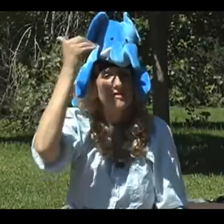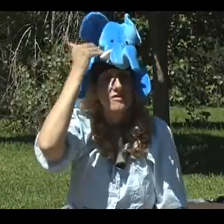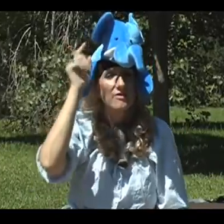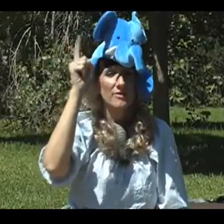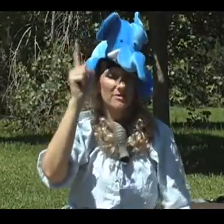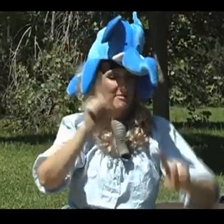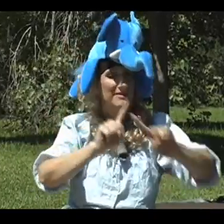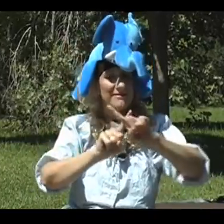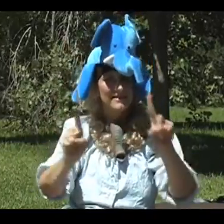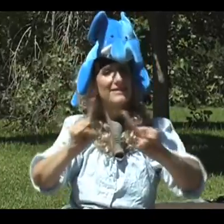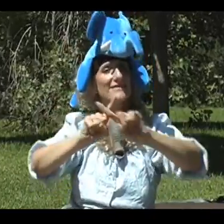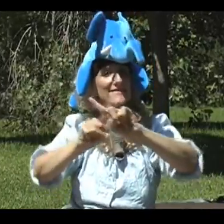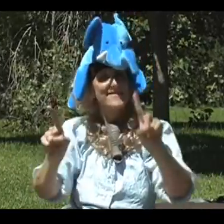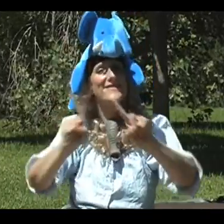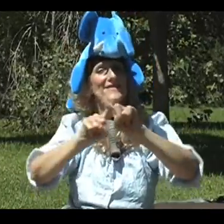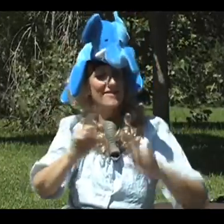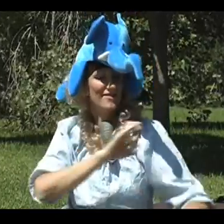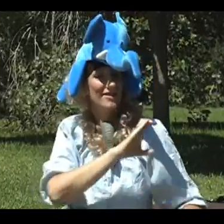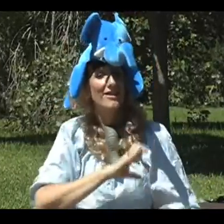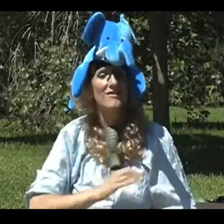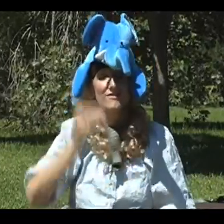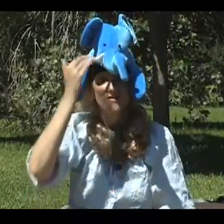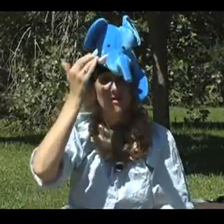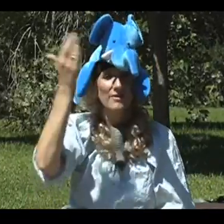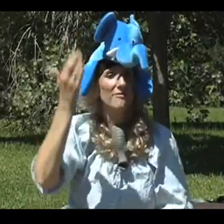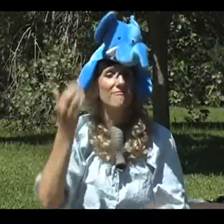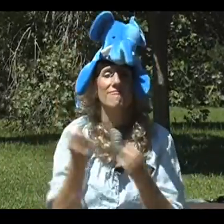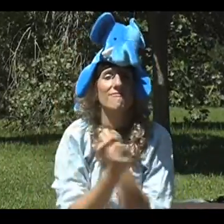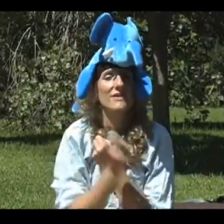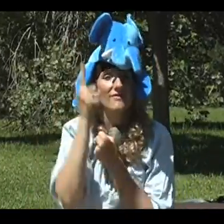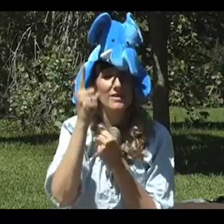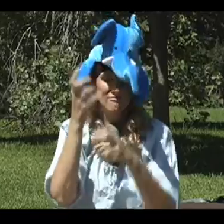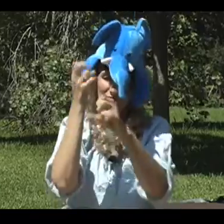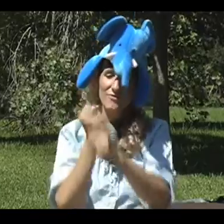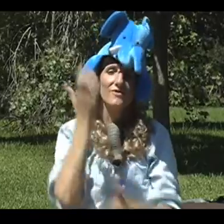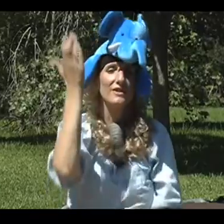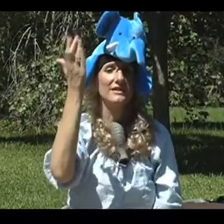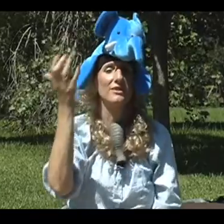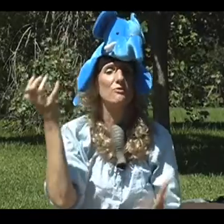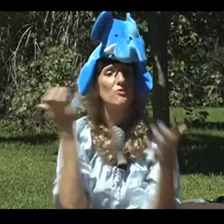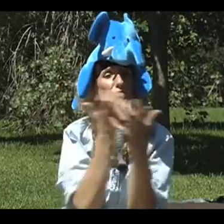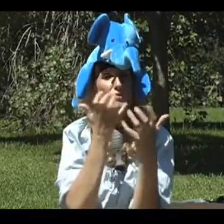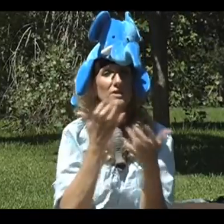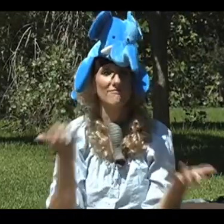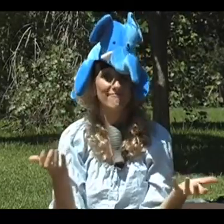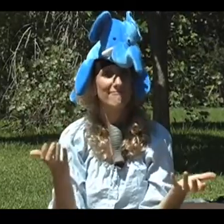you, know Him. Know His different characteristics. Know Him. Love Him. Trust Him. He's